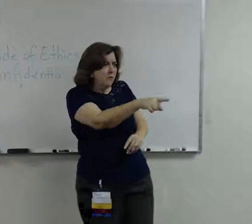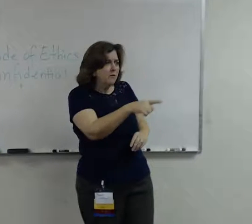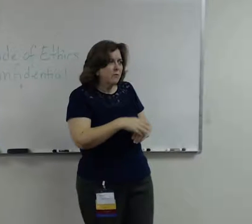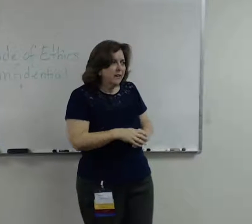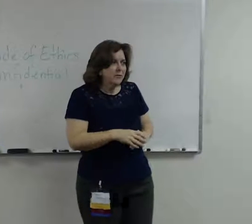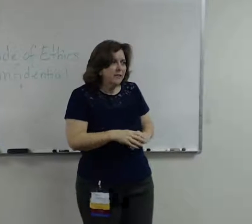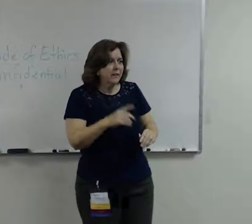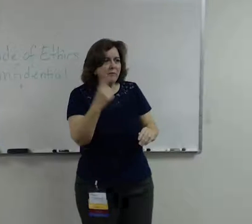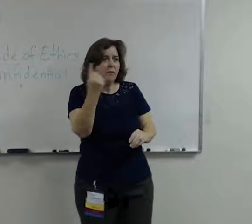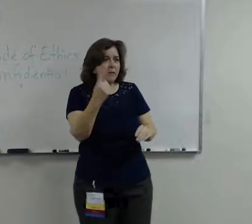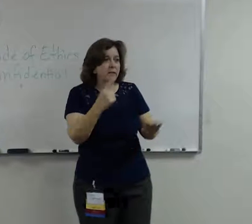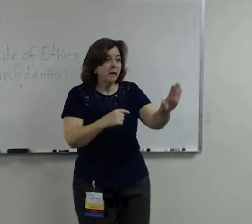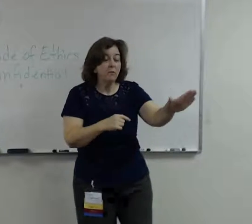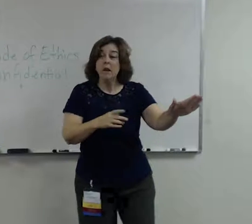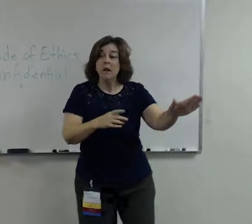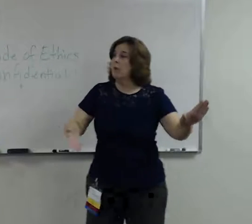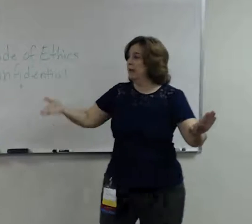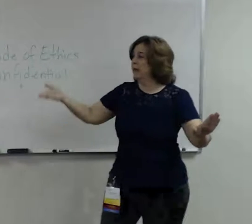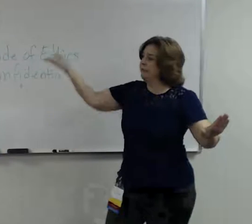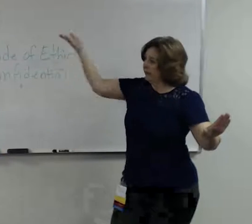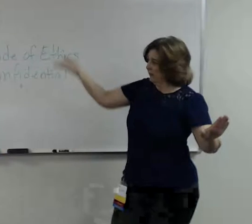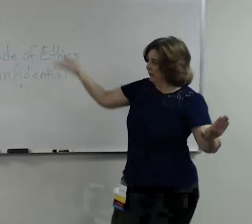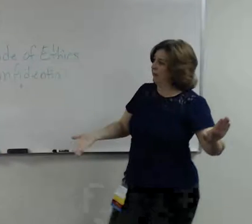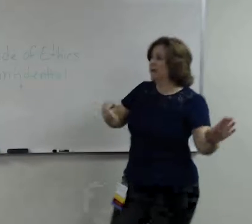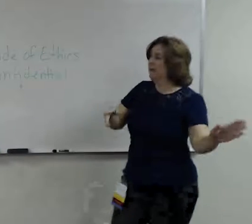the question. And if you always go, well, let's,